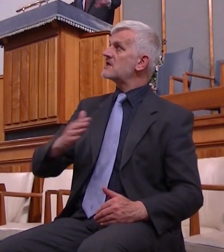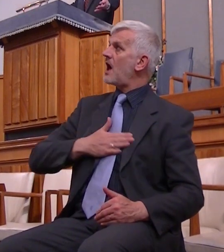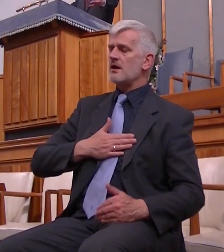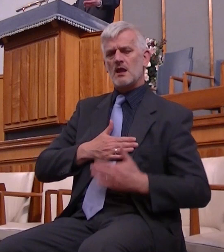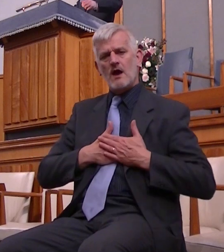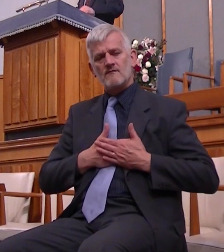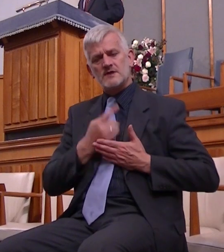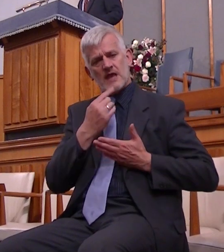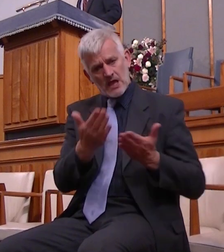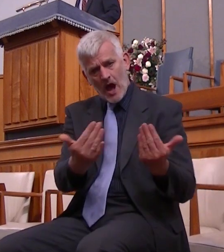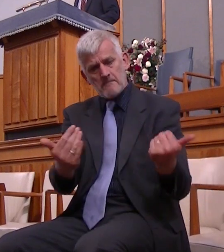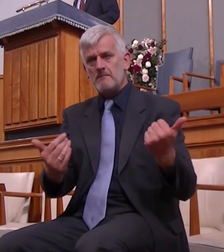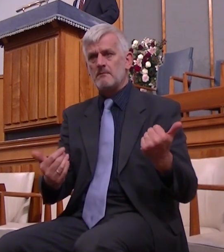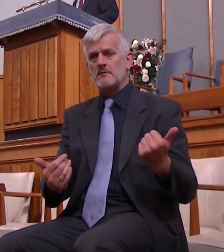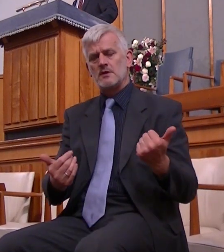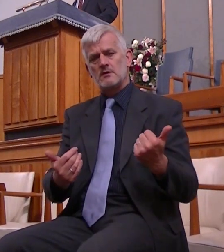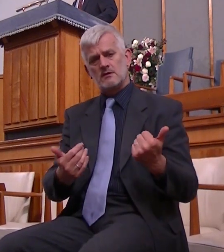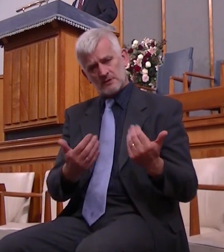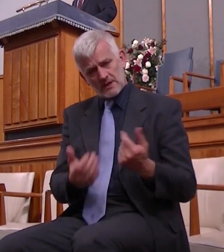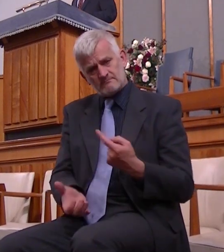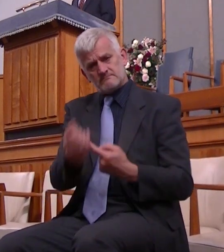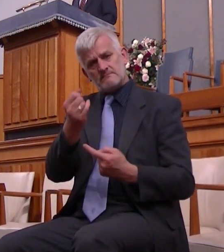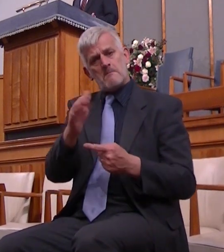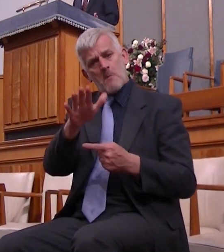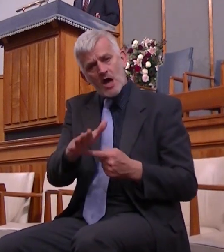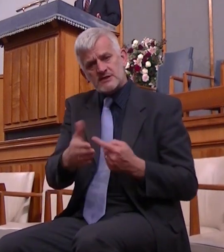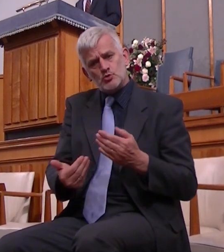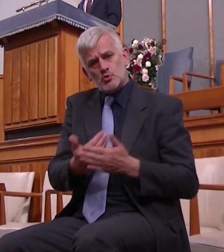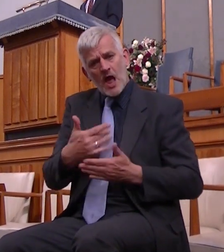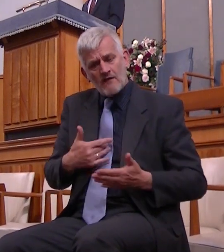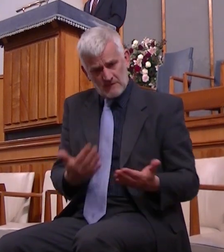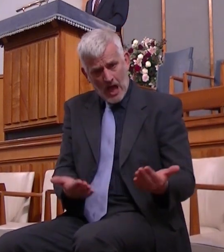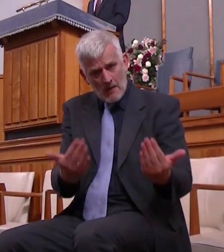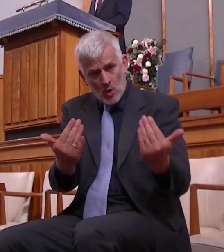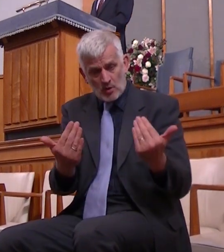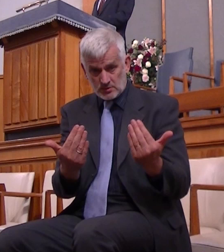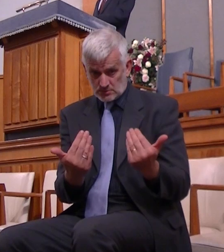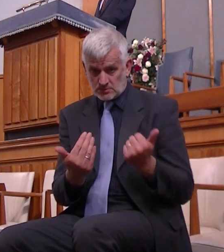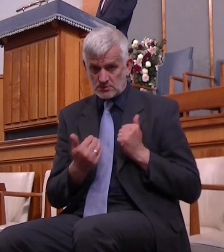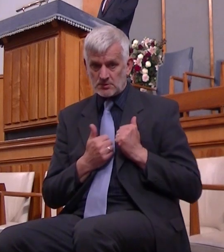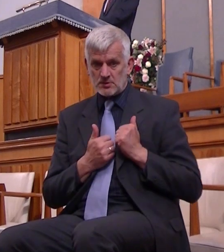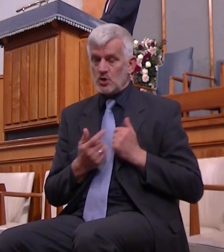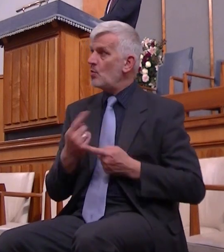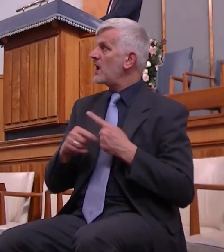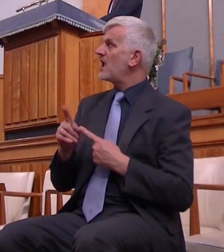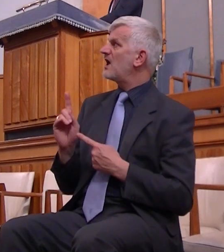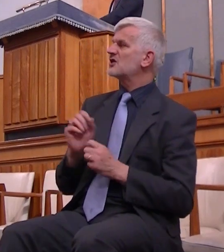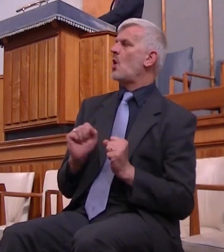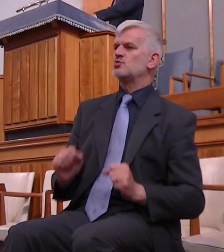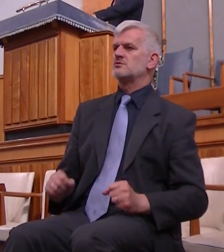and forgiveness and new life. It's we who are cold and foolish. I don't want to listen to